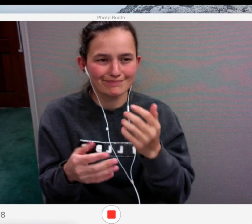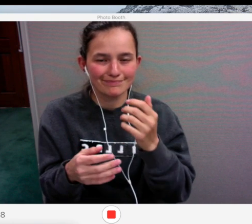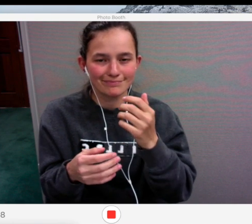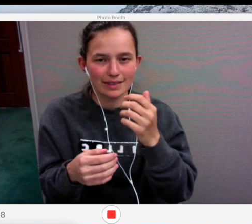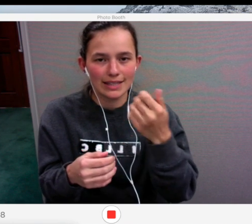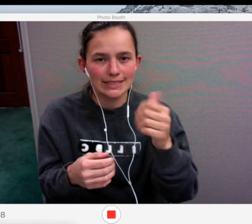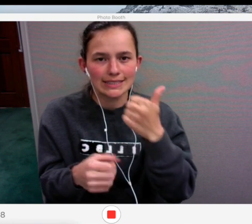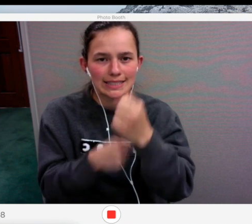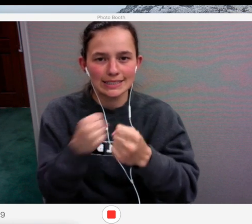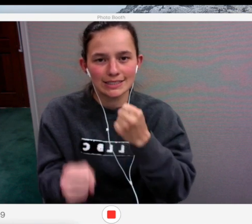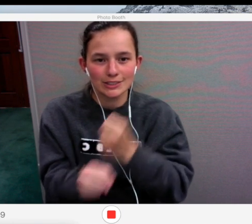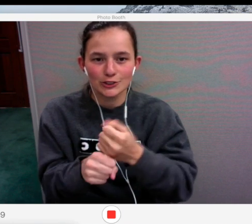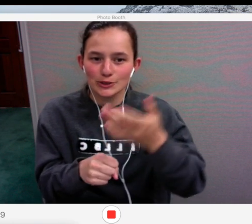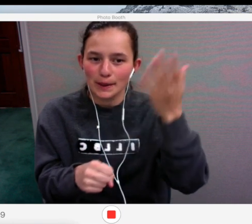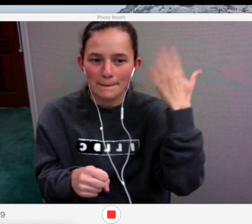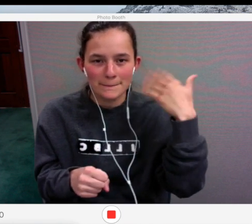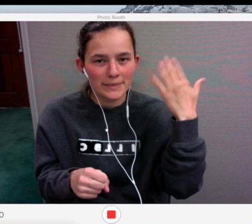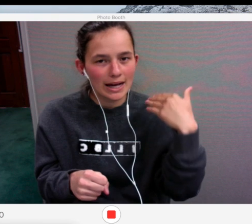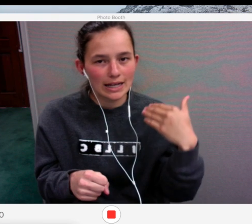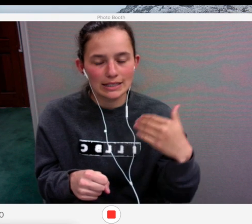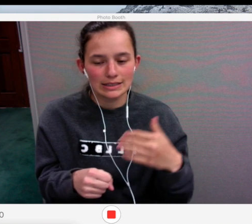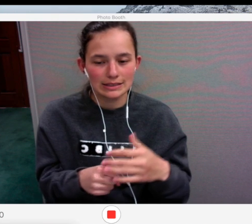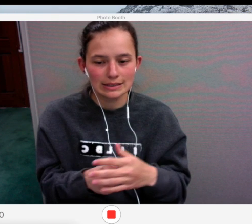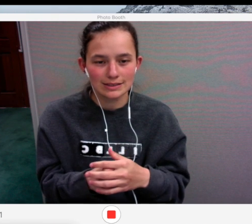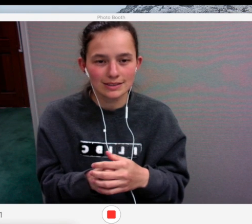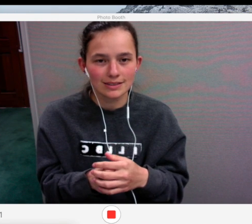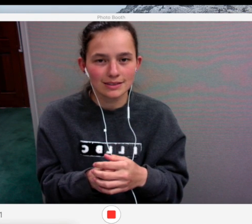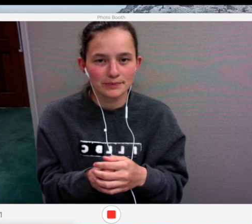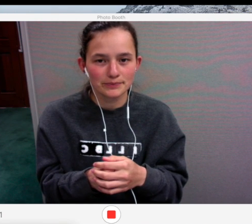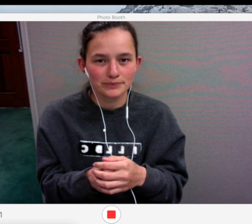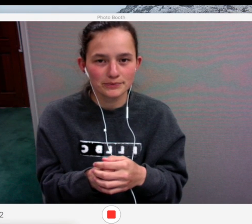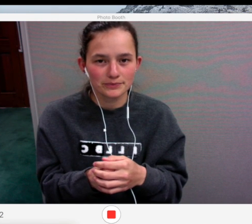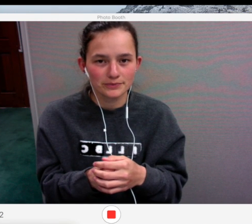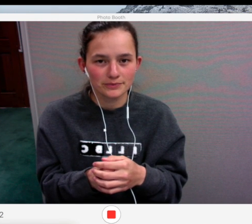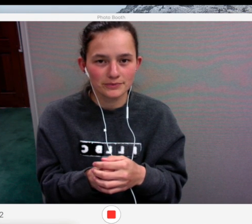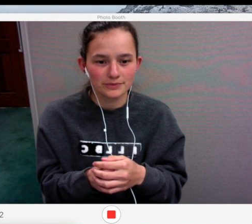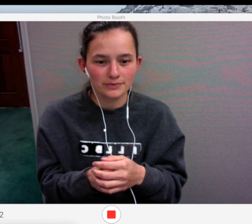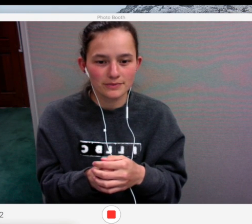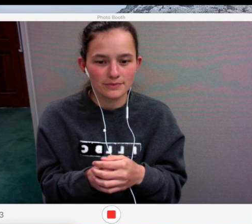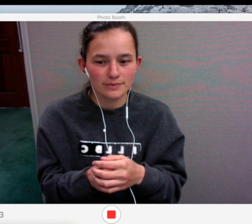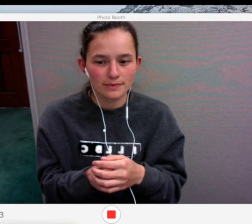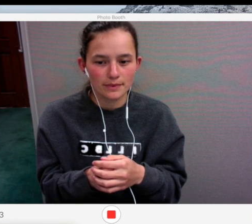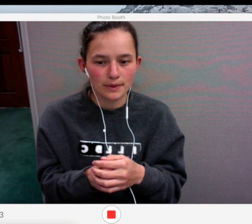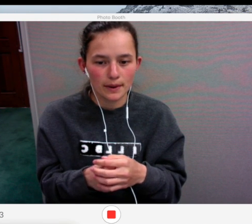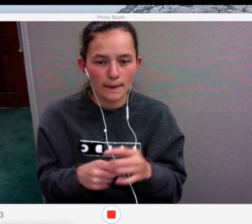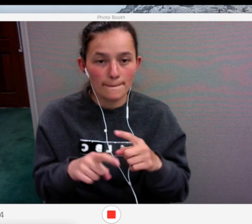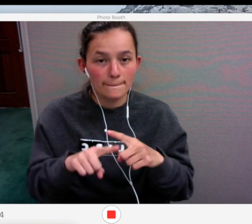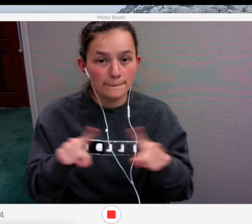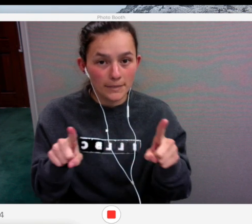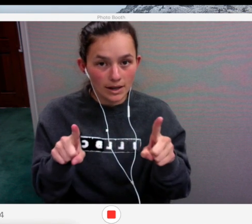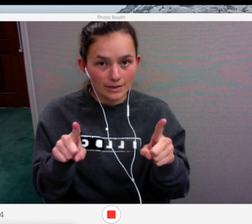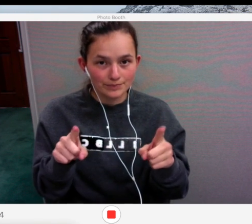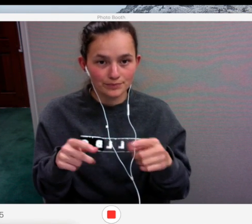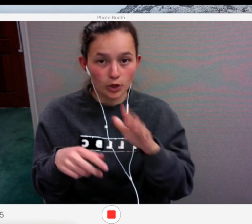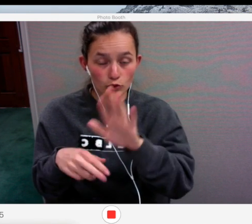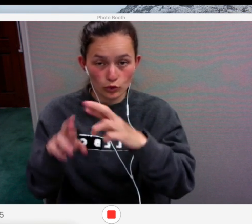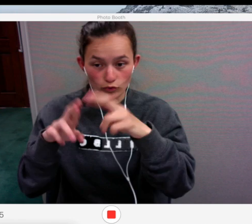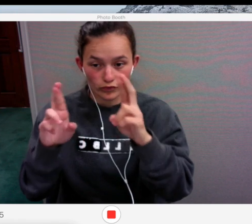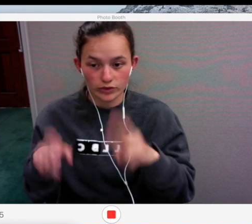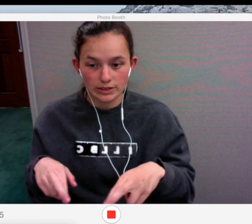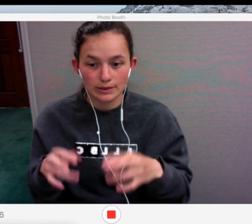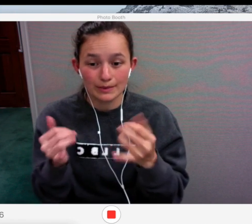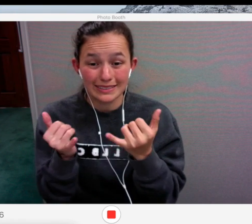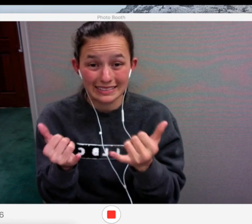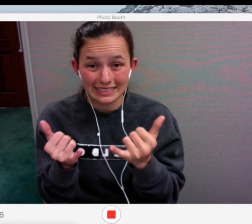time, sometimes about 10 years. What we're going to be looking at doing with your resume